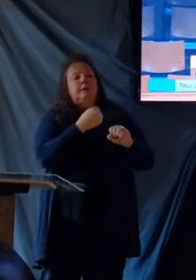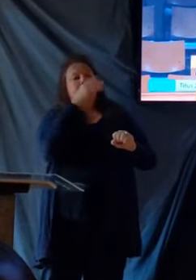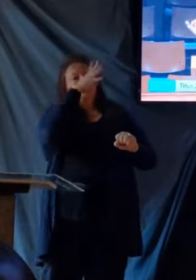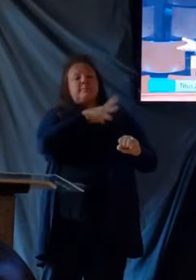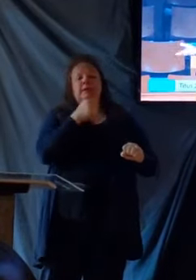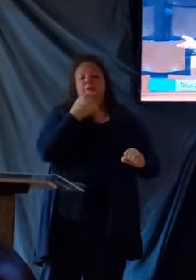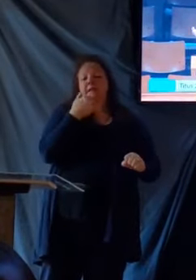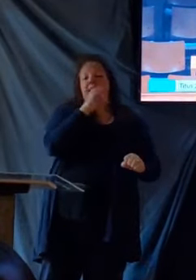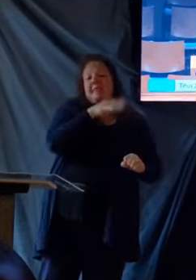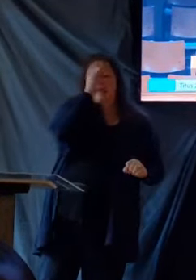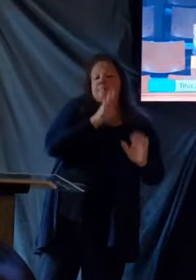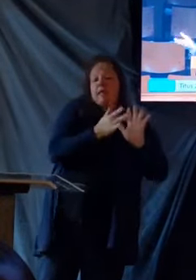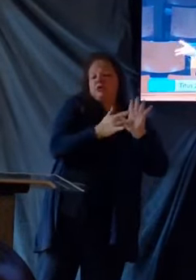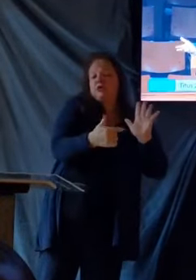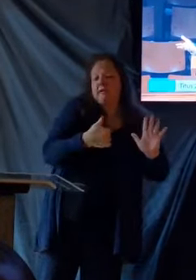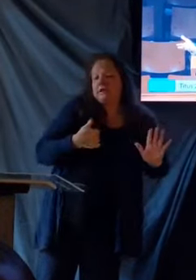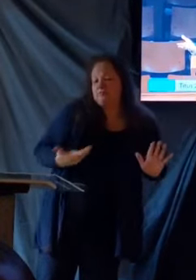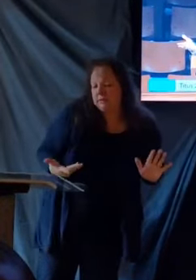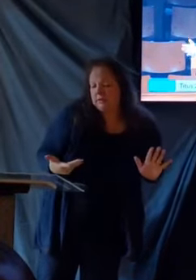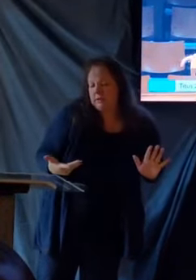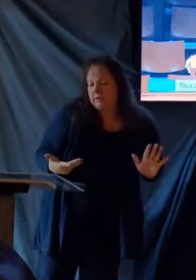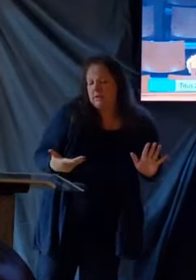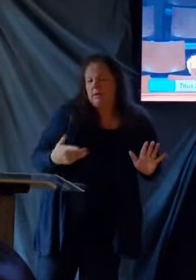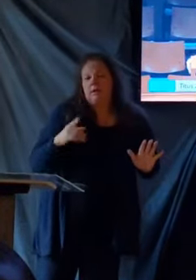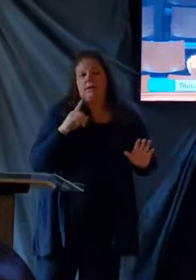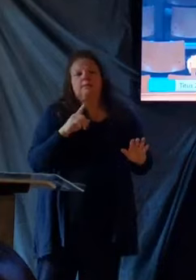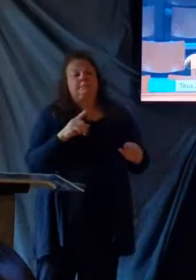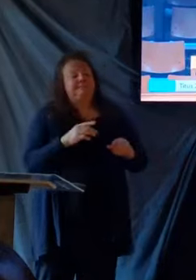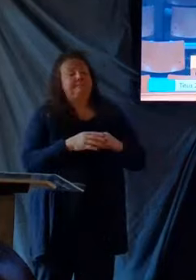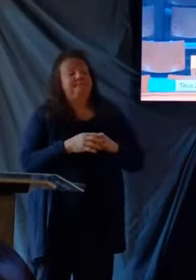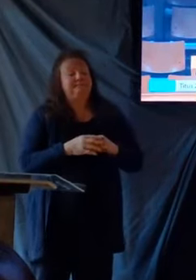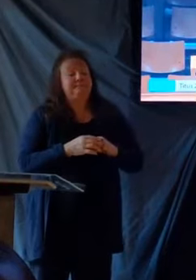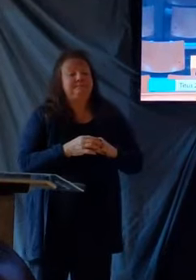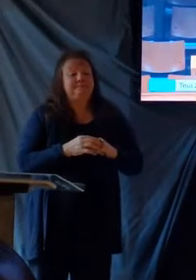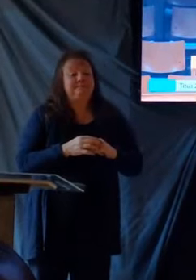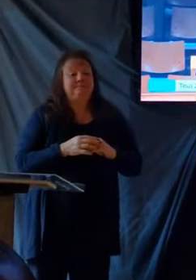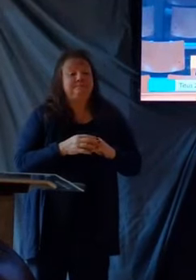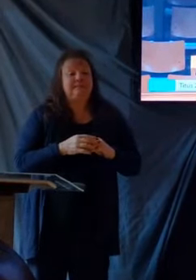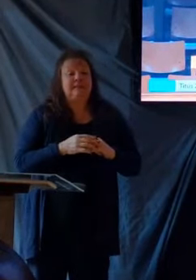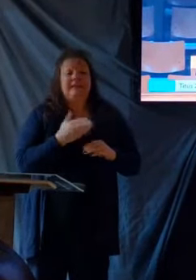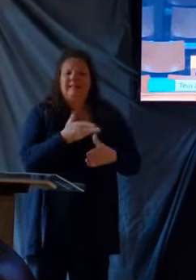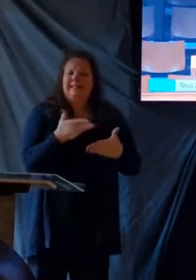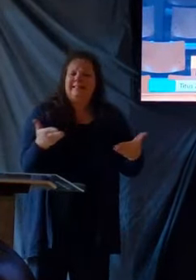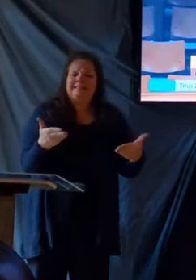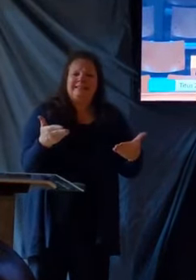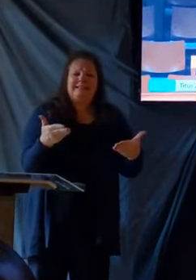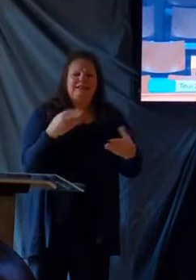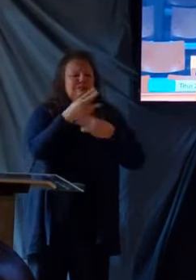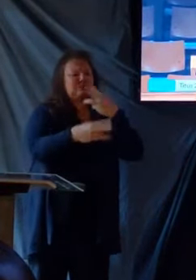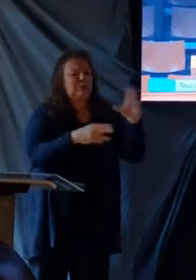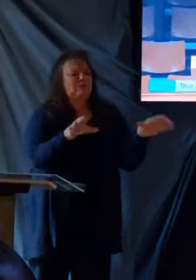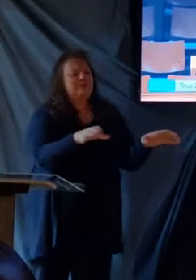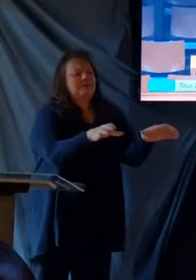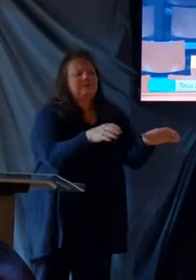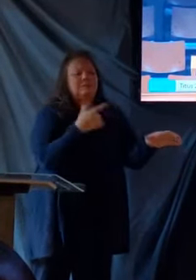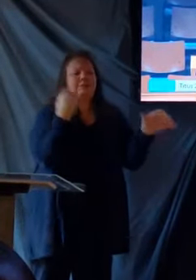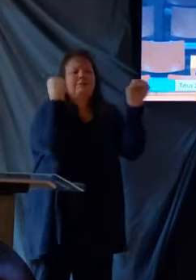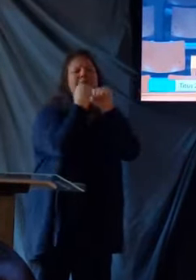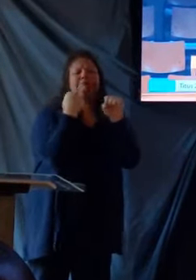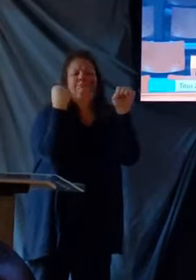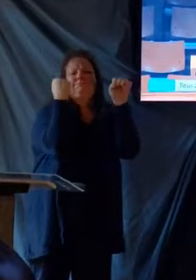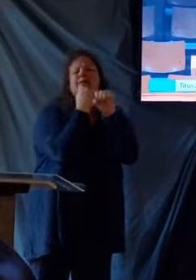don't say, well, that man took advantage of me. But, you know, these things the world does because they constantly want to